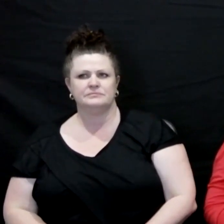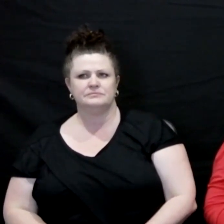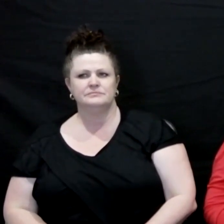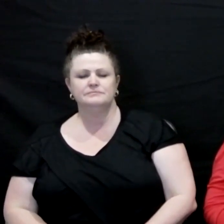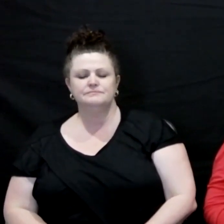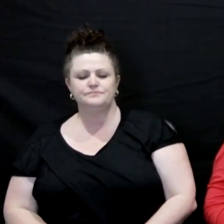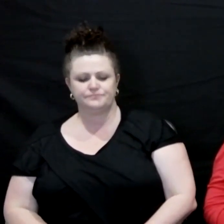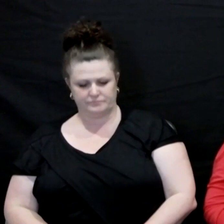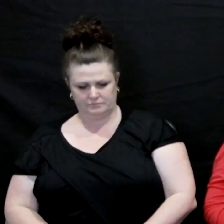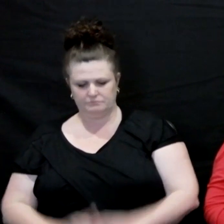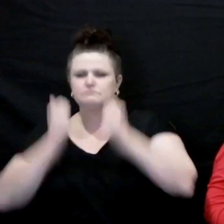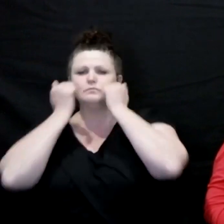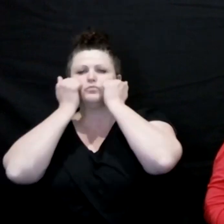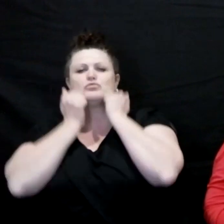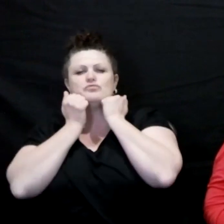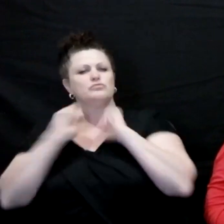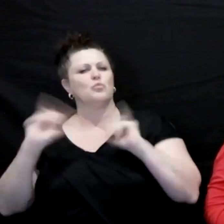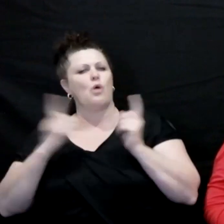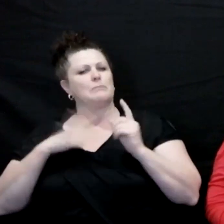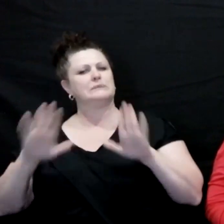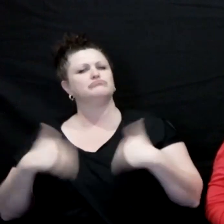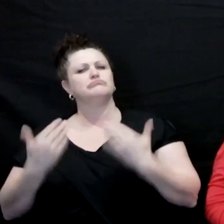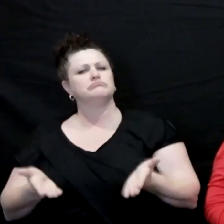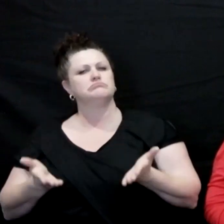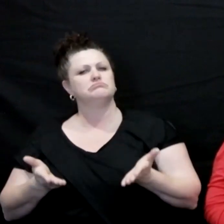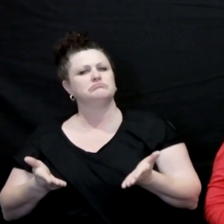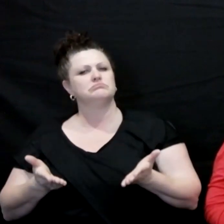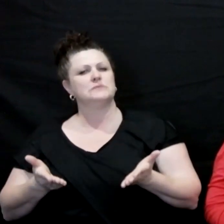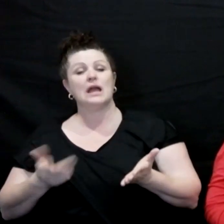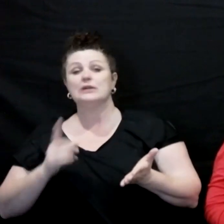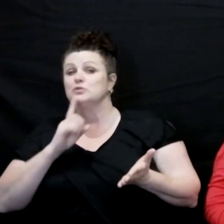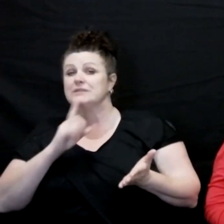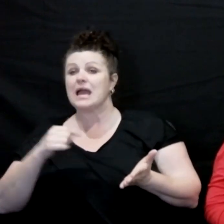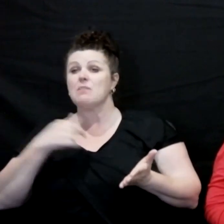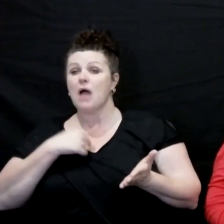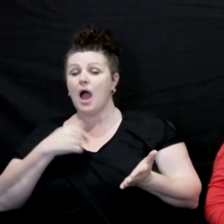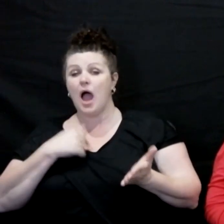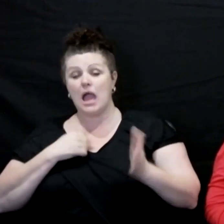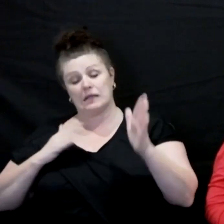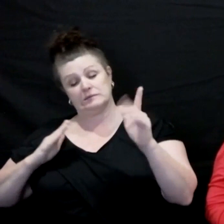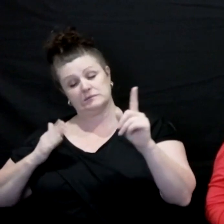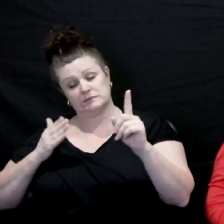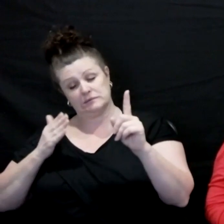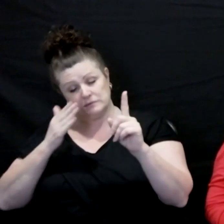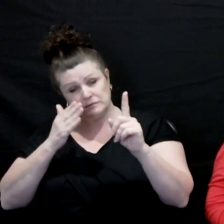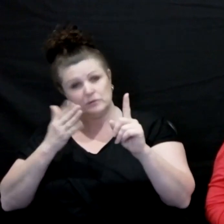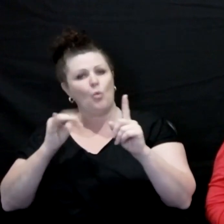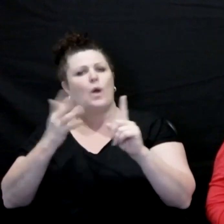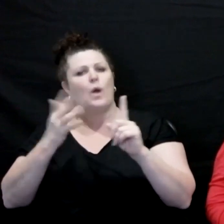do you have to provide to prove that you are working towards or have achieved your